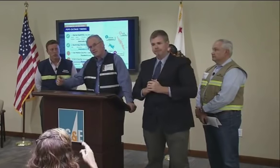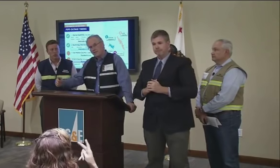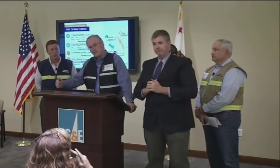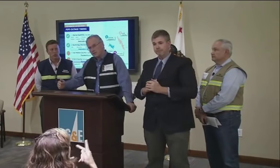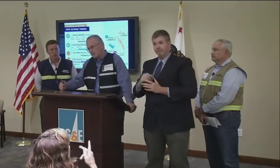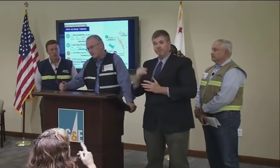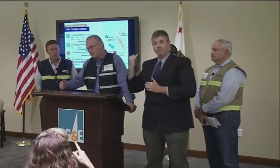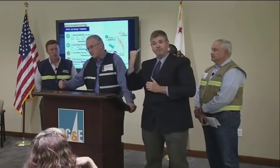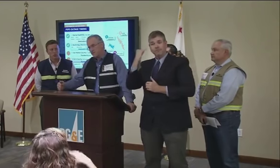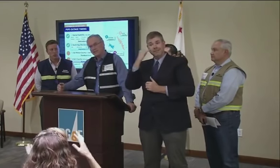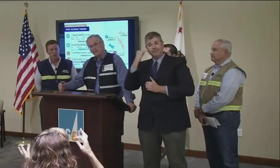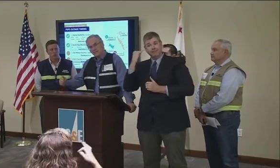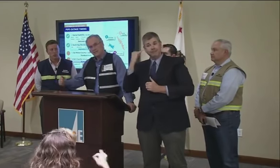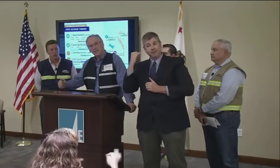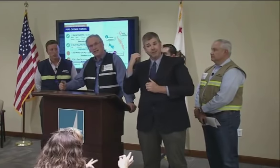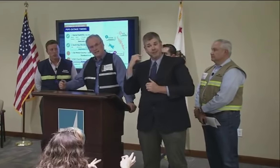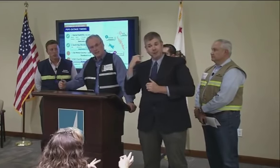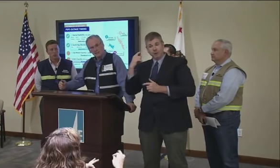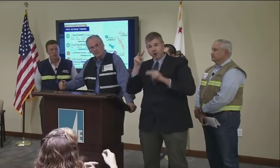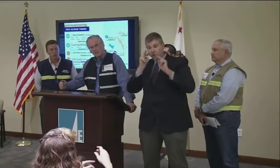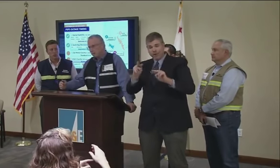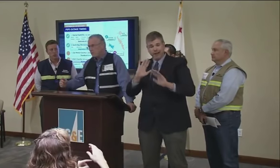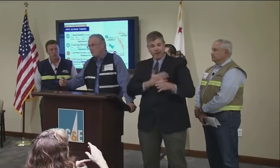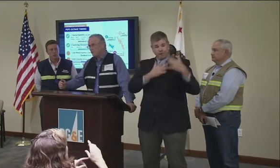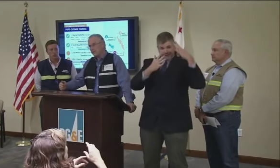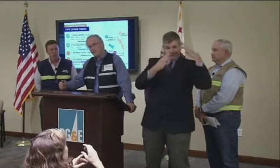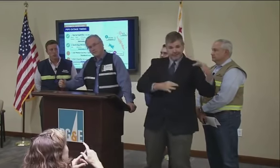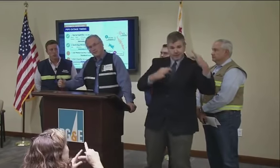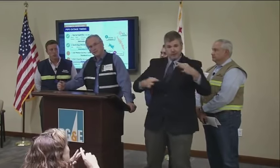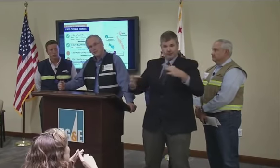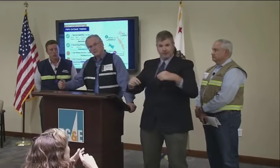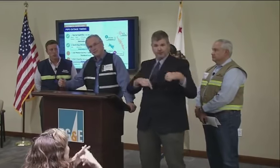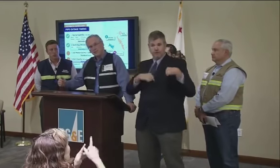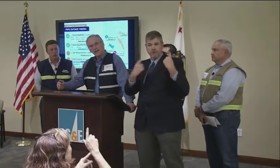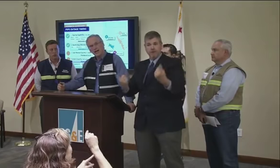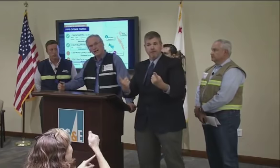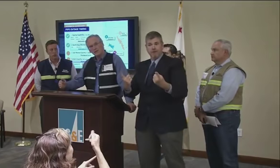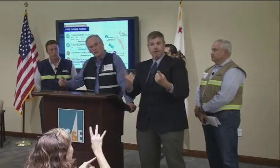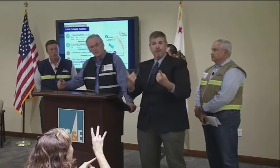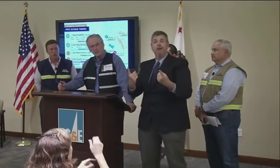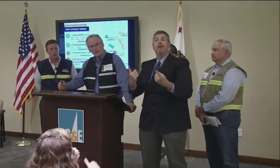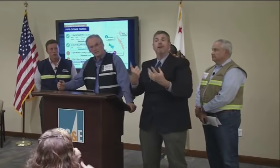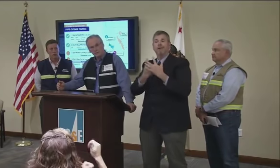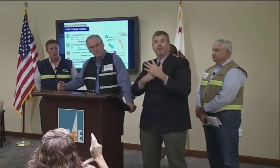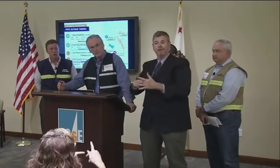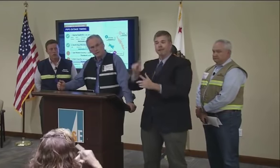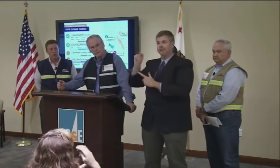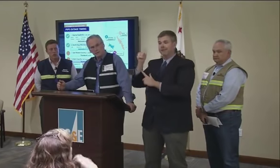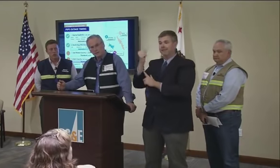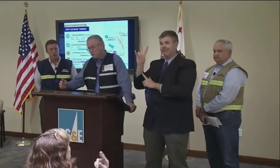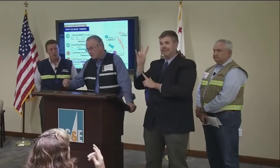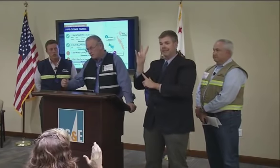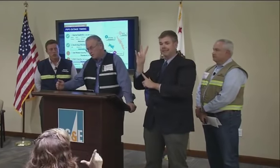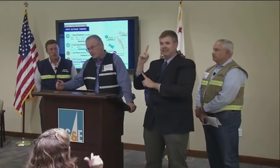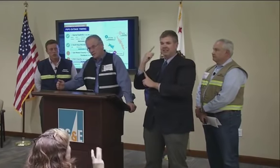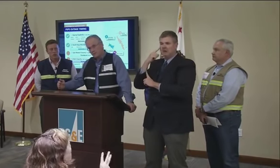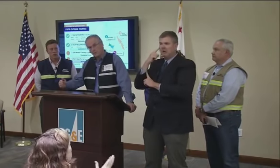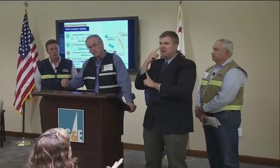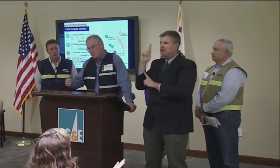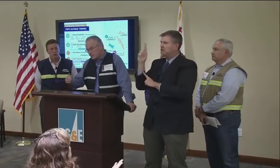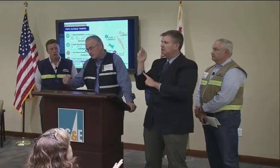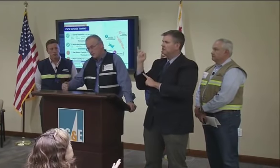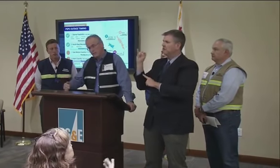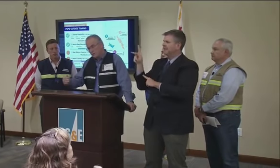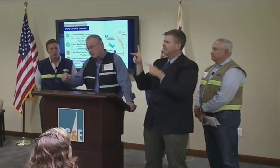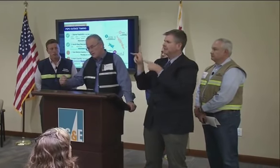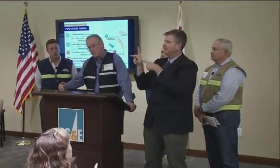and commentary, as late as 2017, most people didn't think the risk was very high in Northern California, including the regulator. So